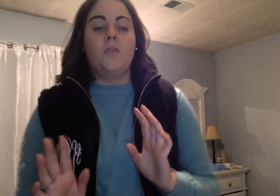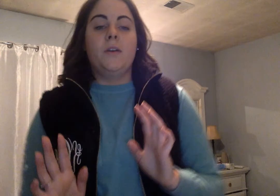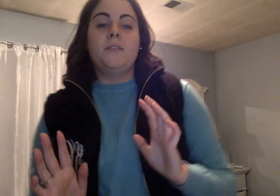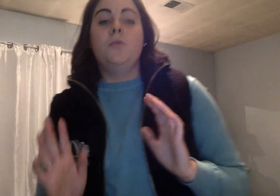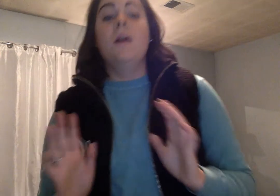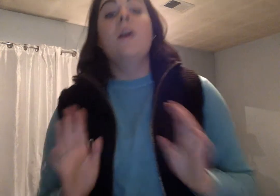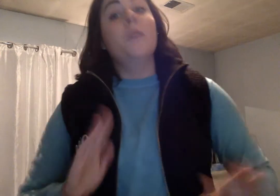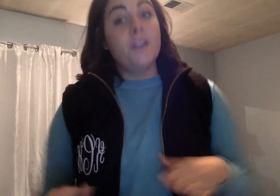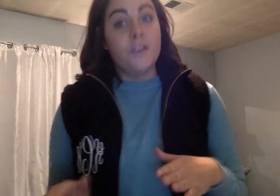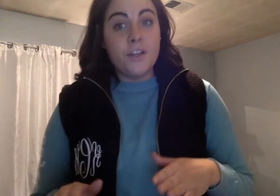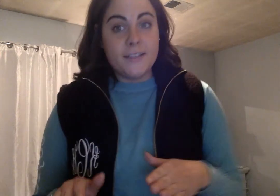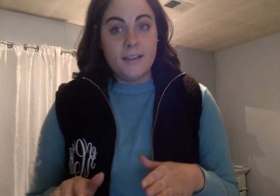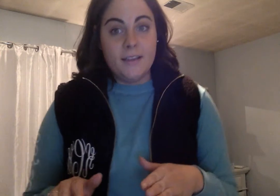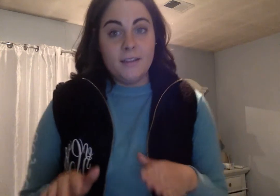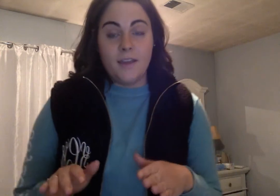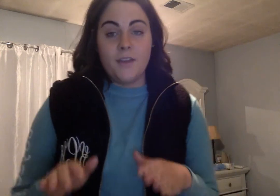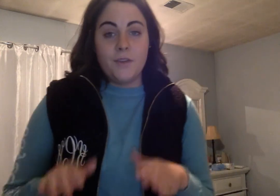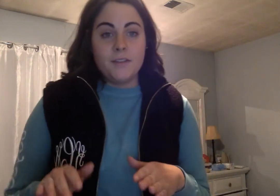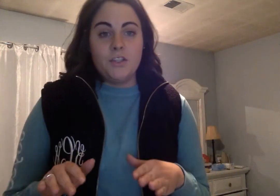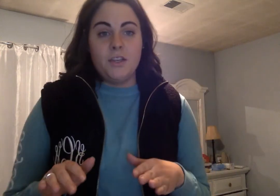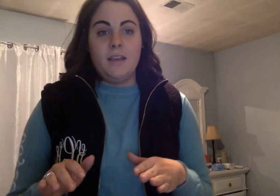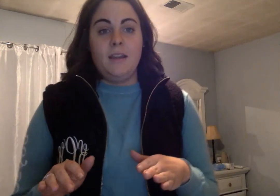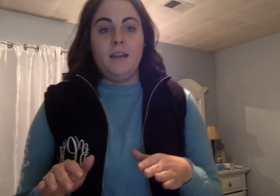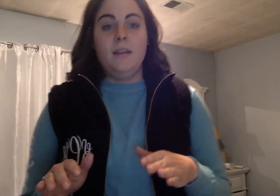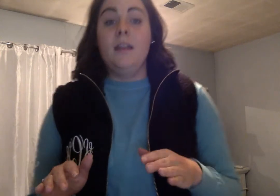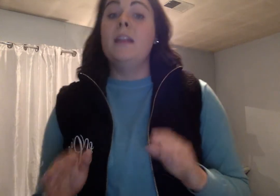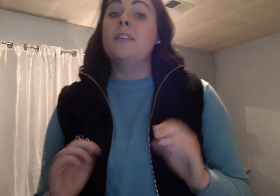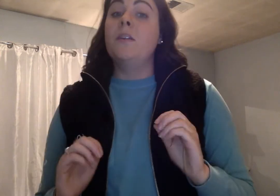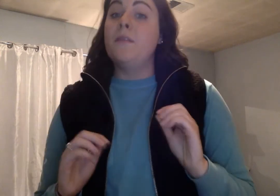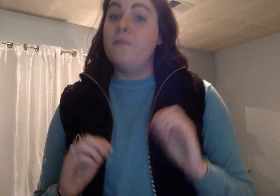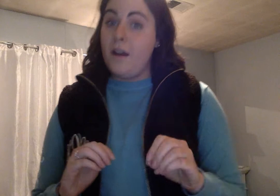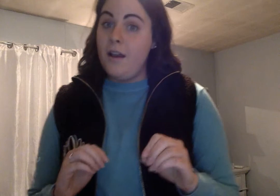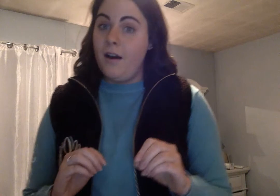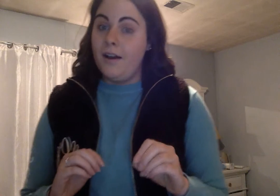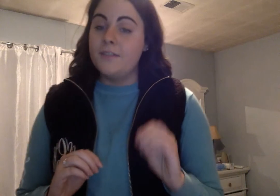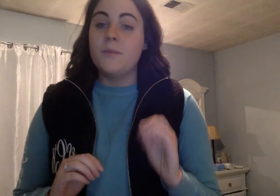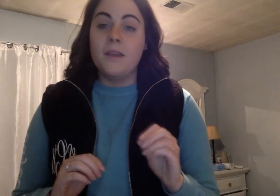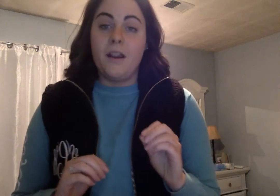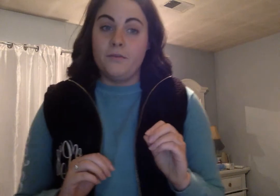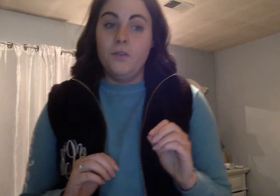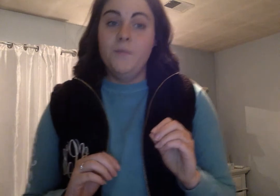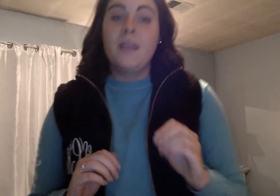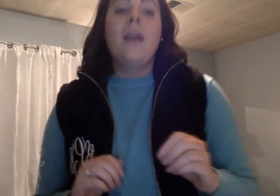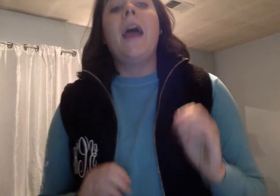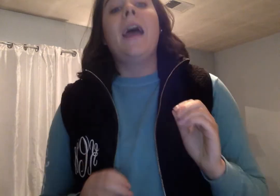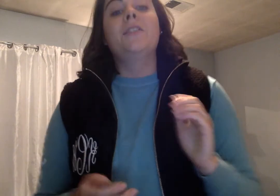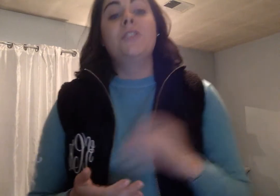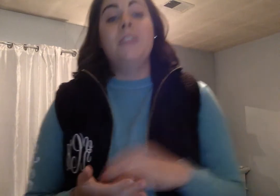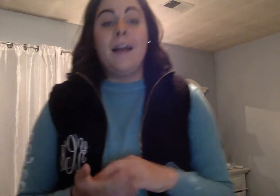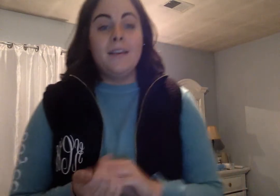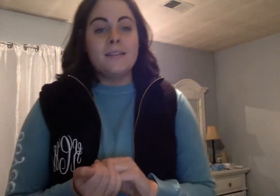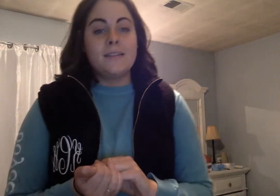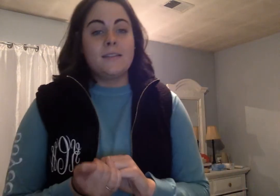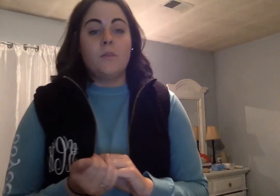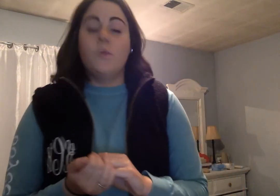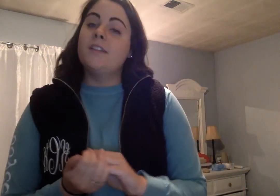going to return to your skillet that you cooked the chicken in, and it's going to be very hot, so be careful. Add shallots, which